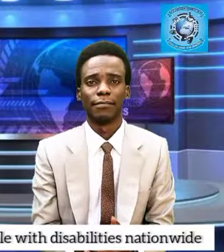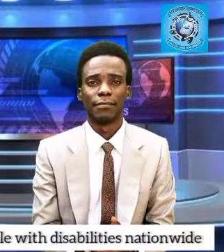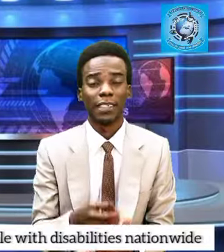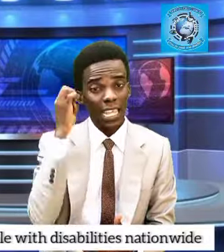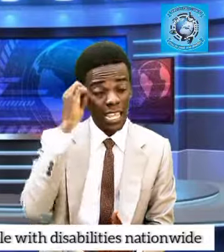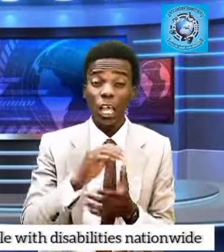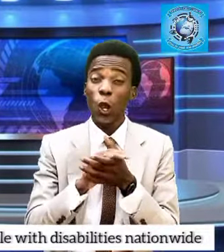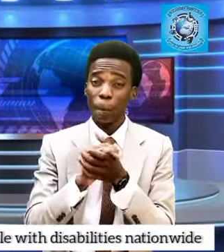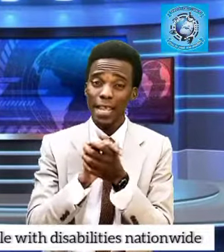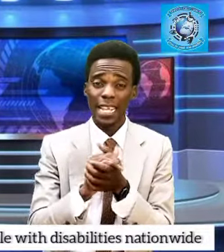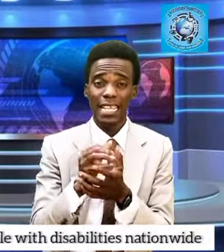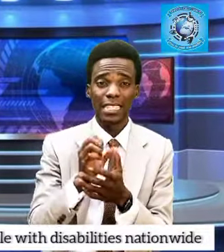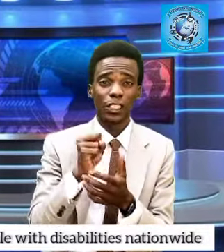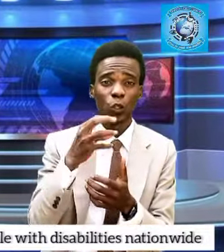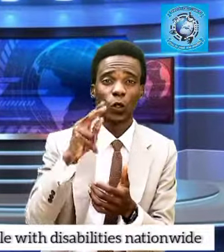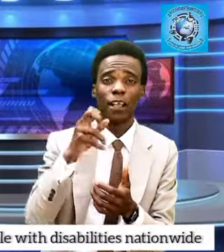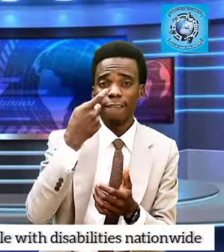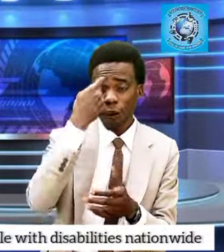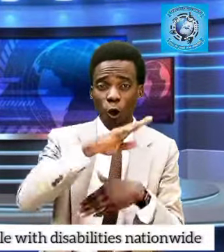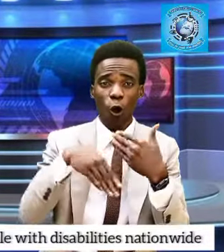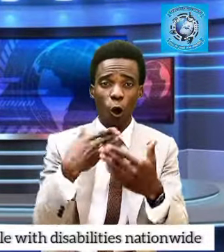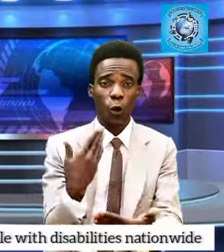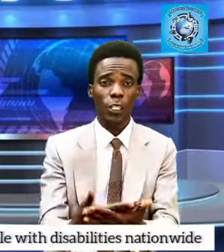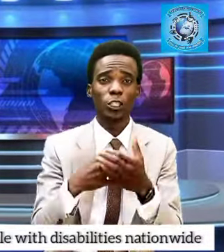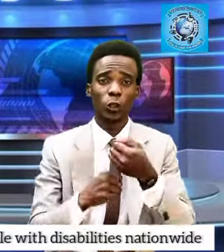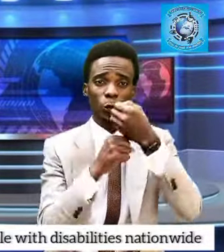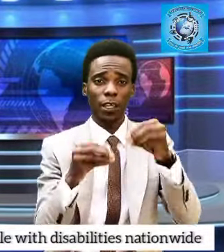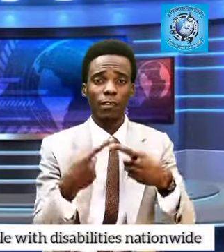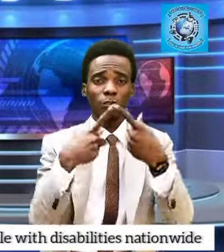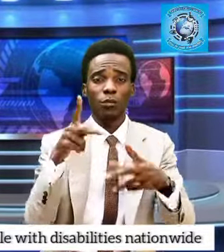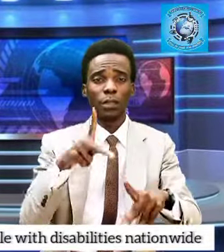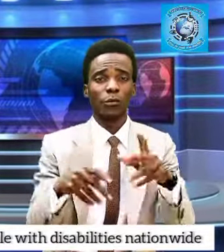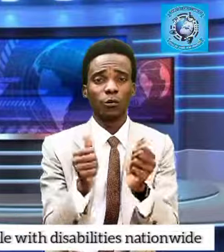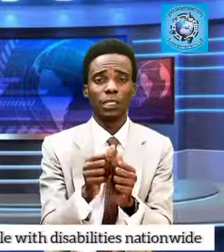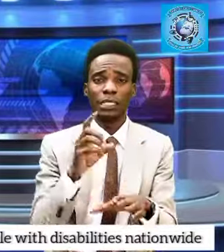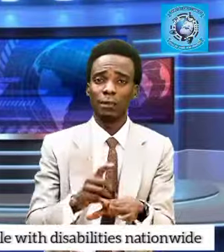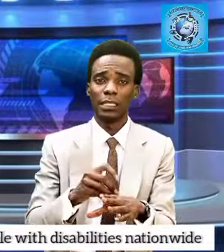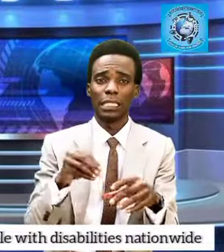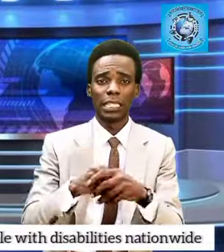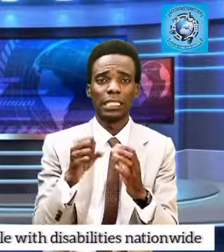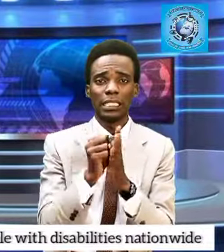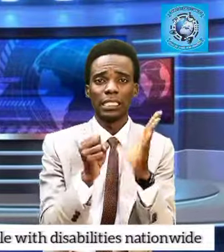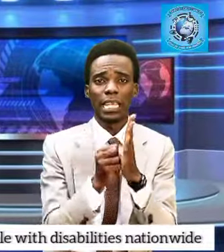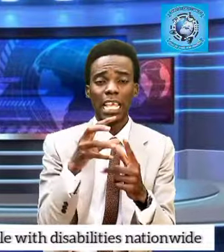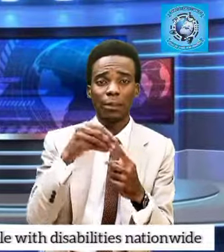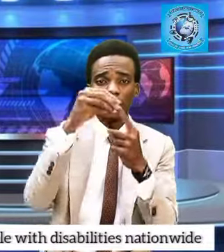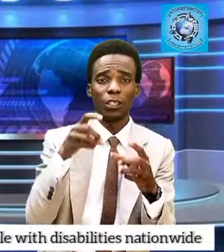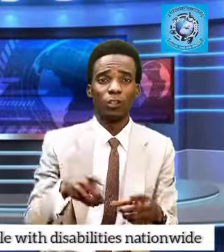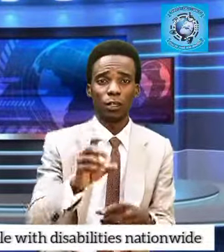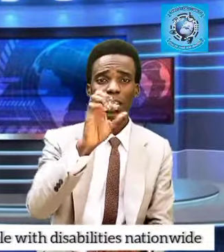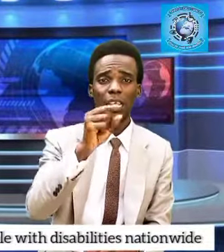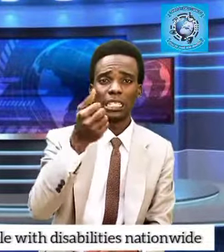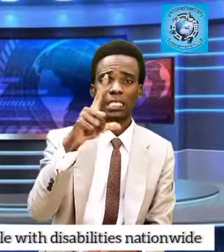He commended Sultan for all the support given to the people with disabilities in the state, especially during